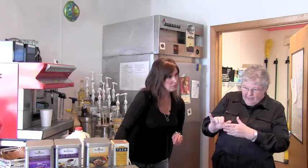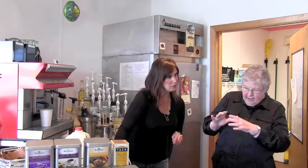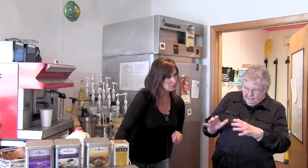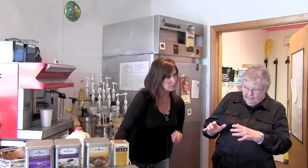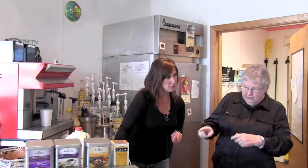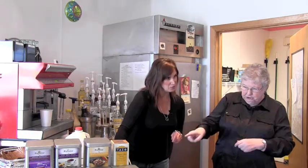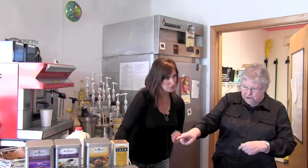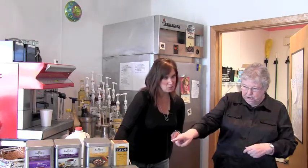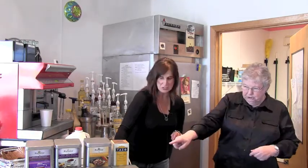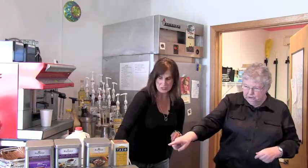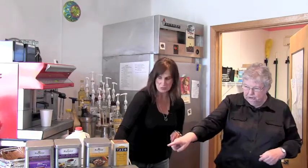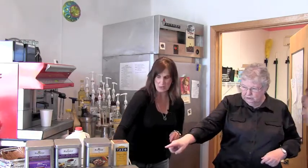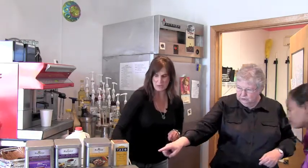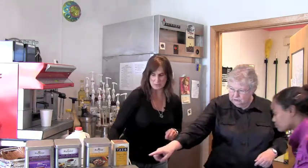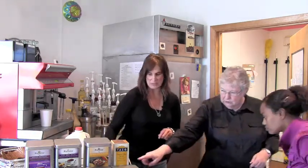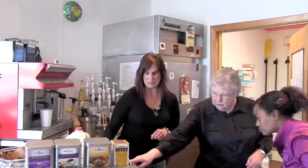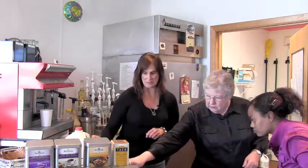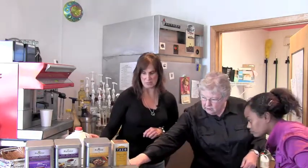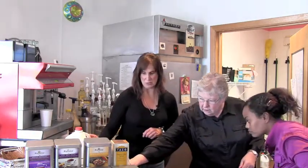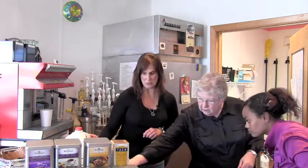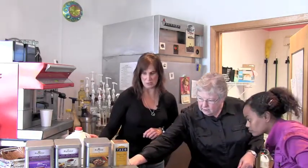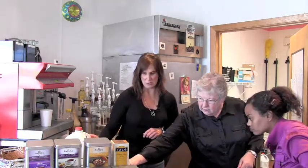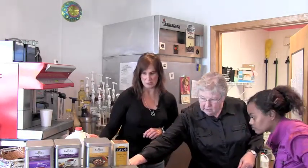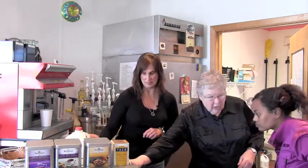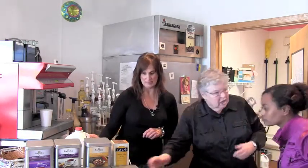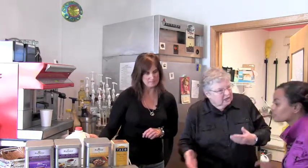much milk, about close to 12 ounces of milk.